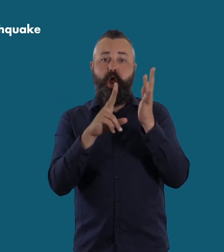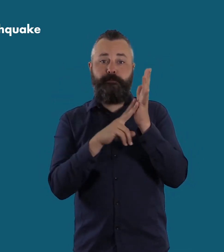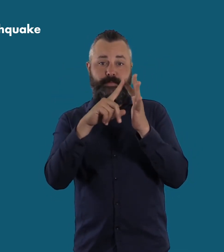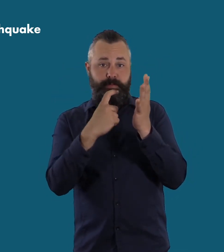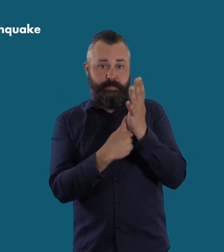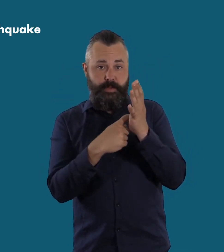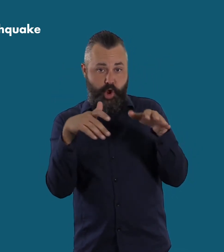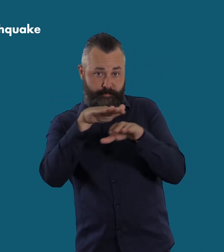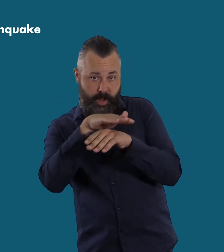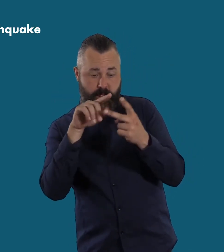Drop, cover and hold on.